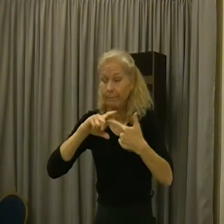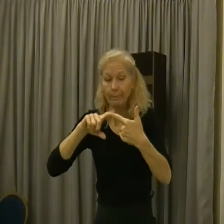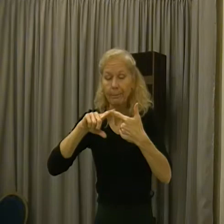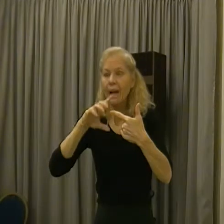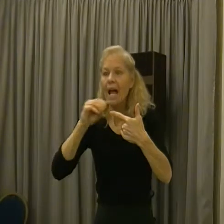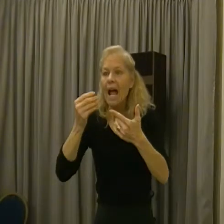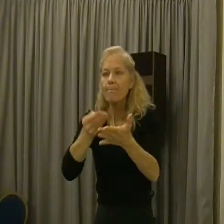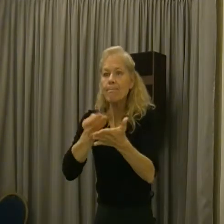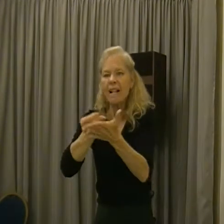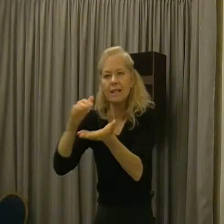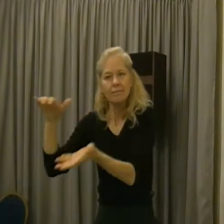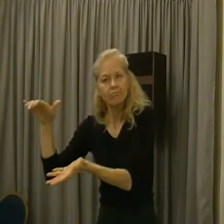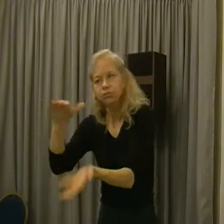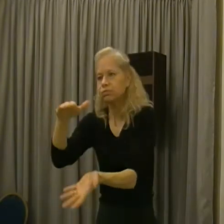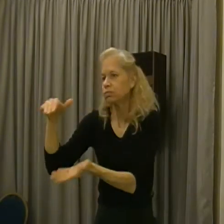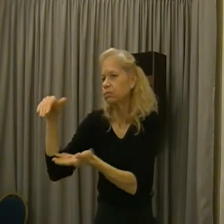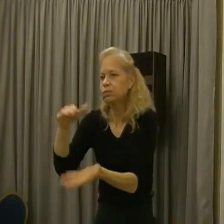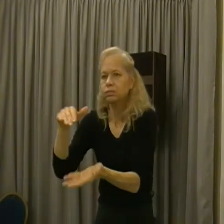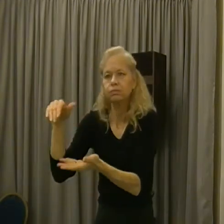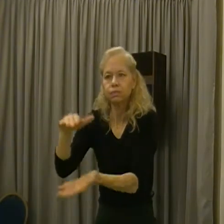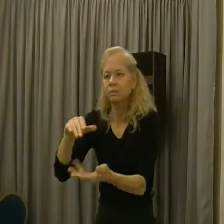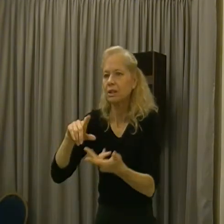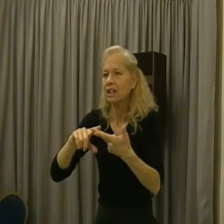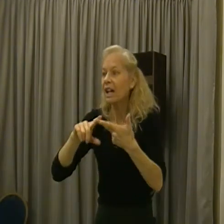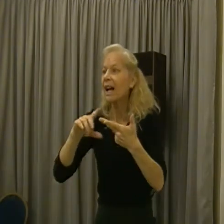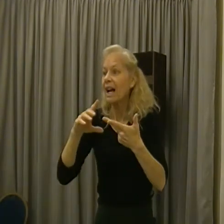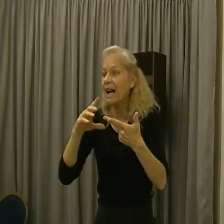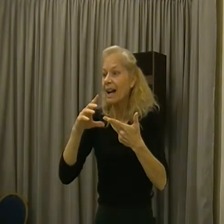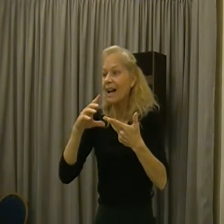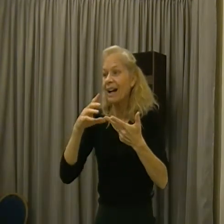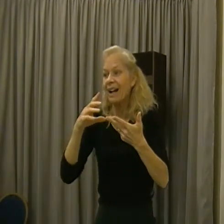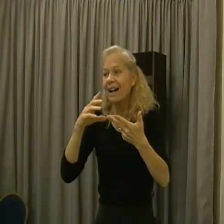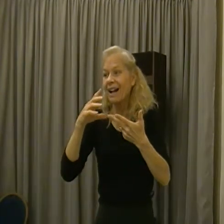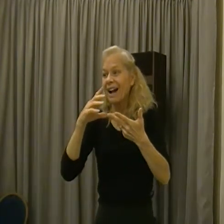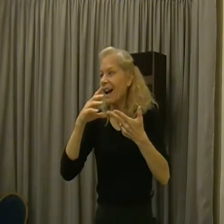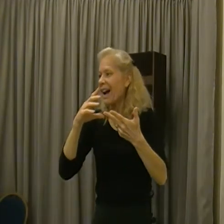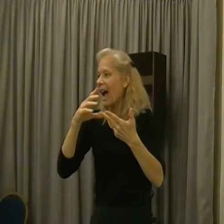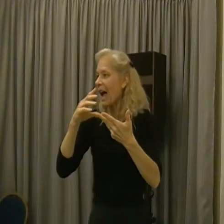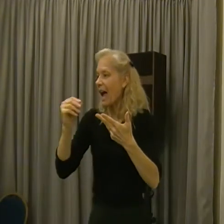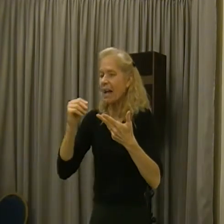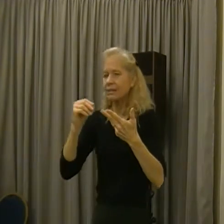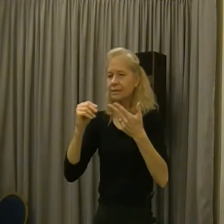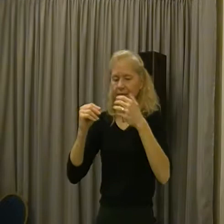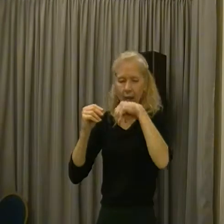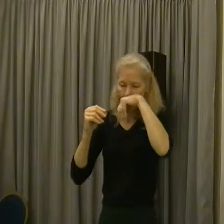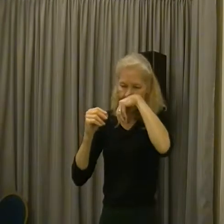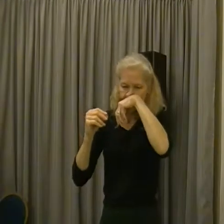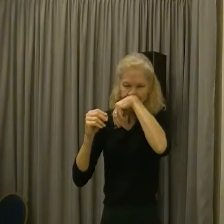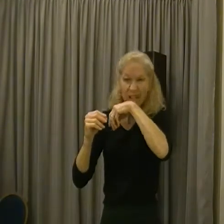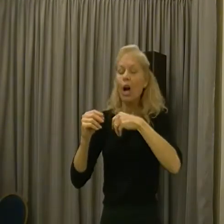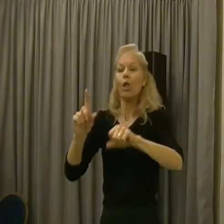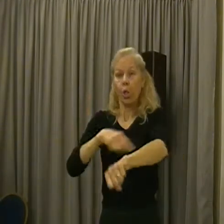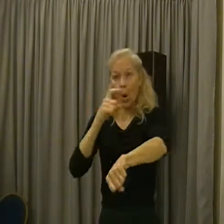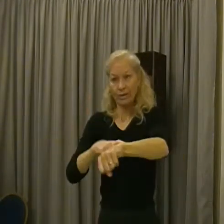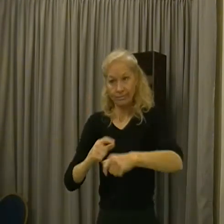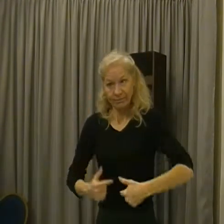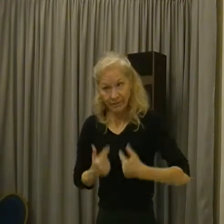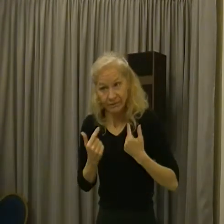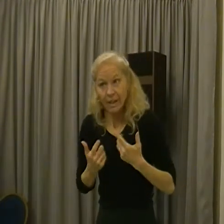happened? He turned away from God, didn't he? Even though he had that gift of riches and that gift of wisdom, he was